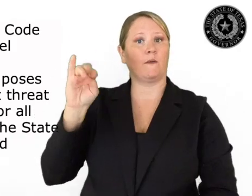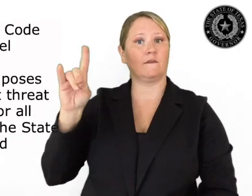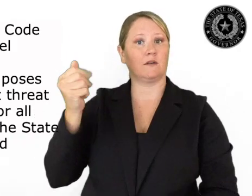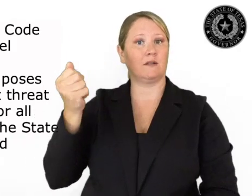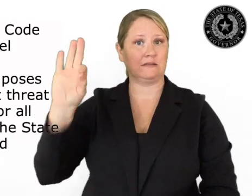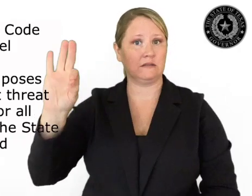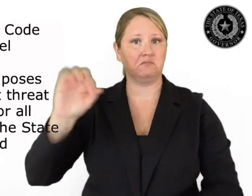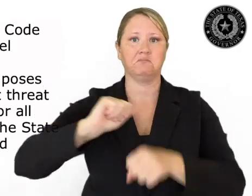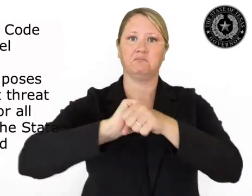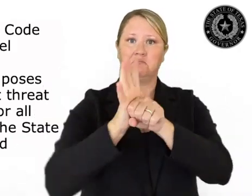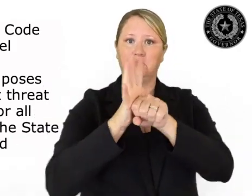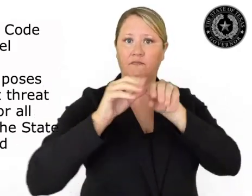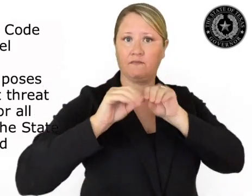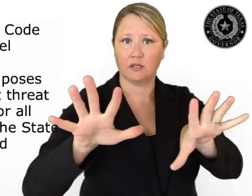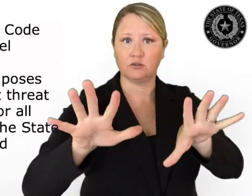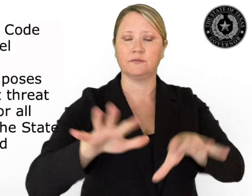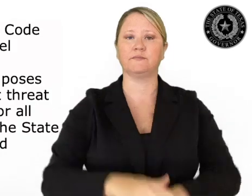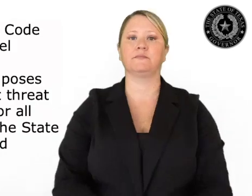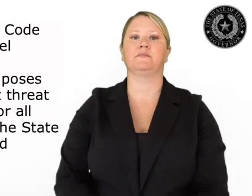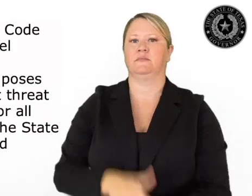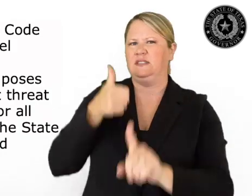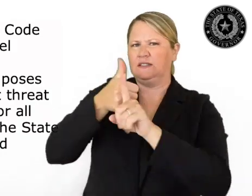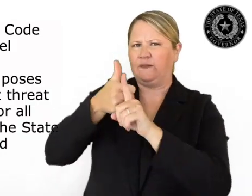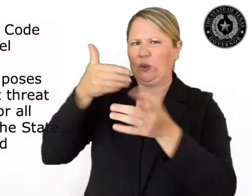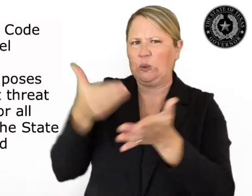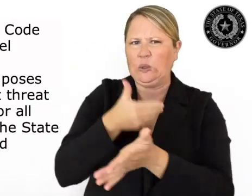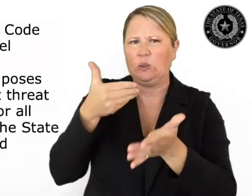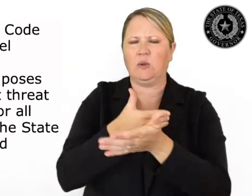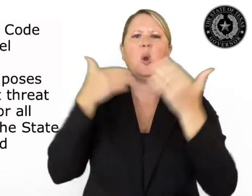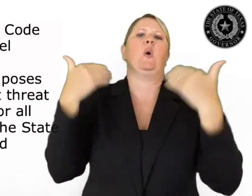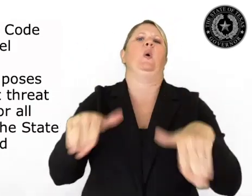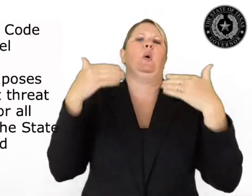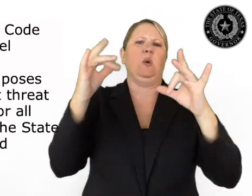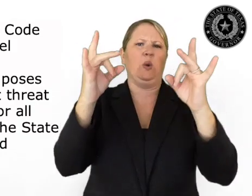disaster for all counties in the state of Texas, and